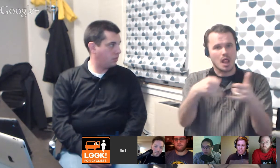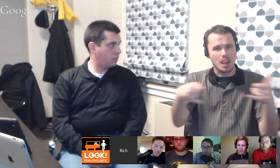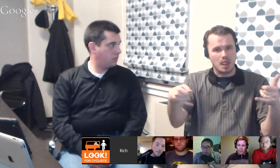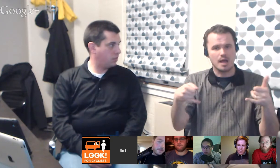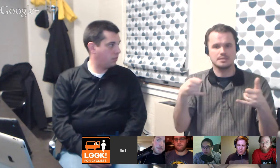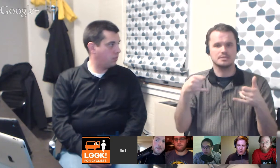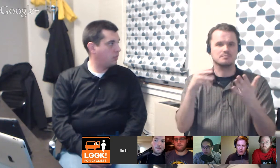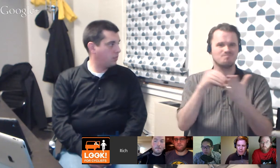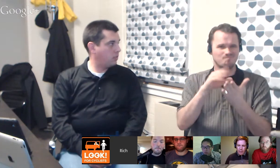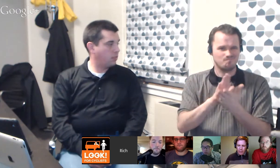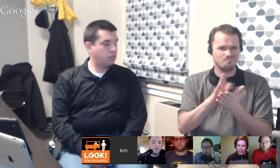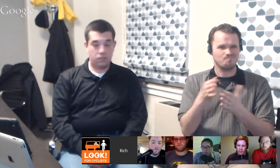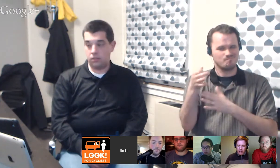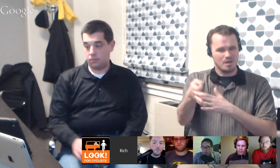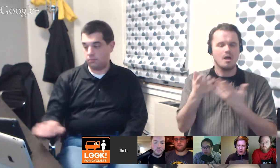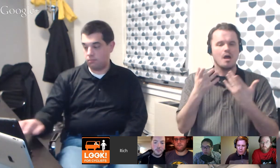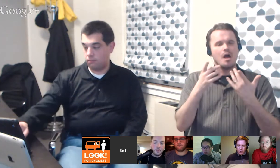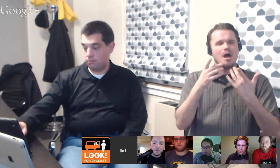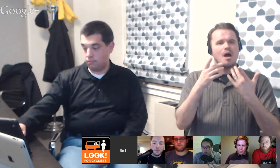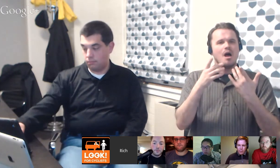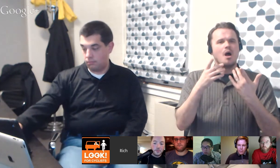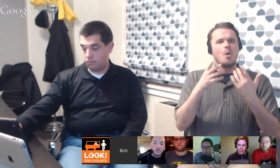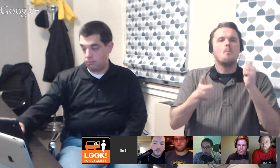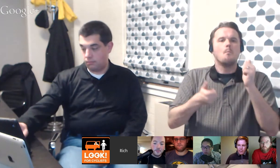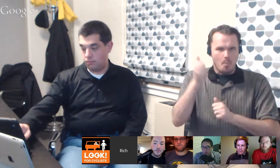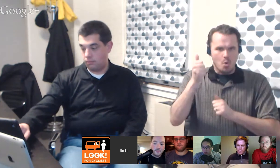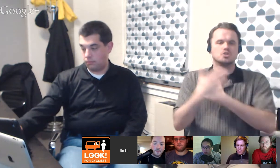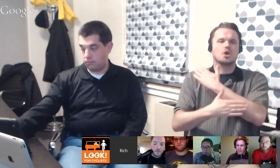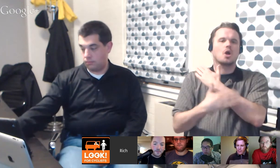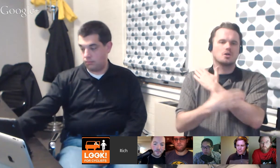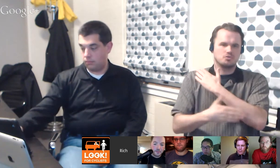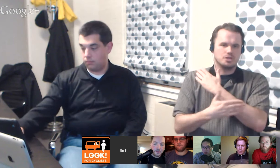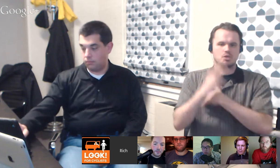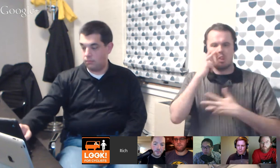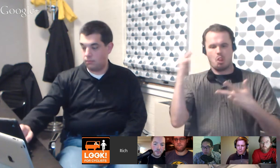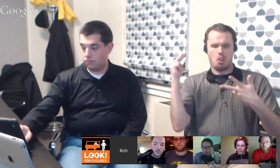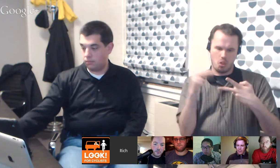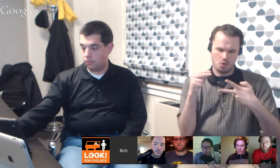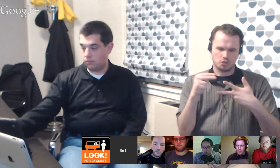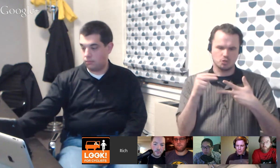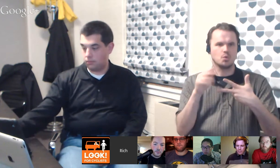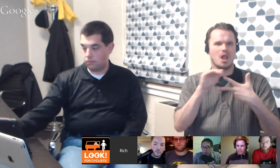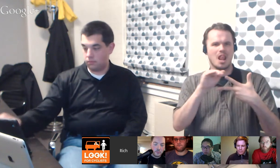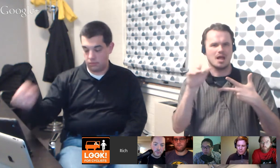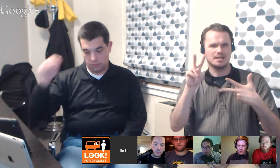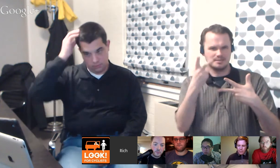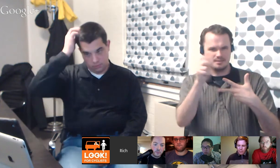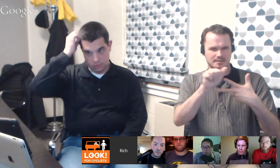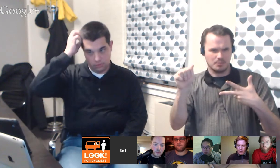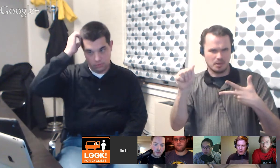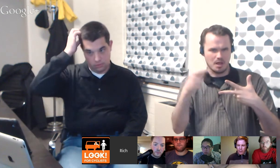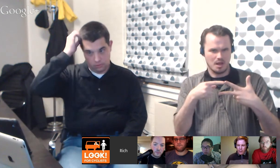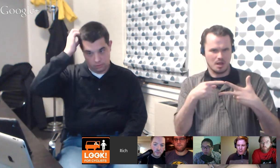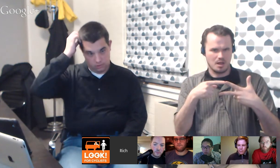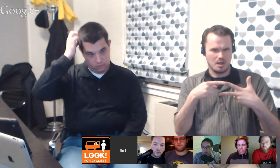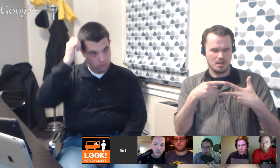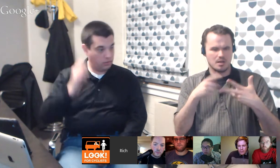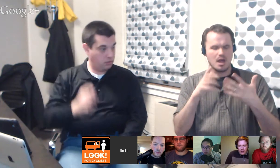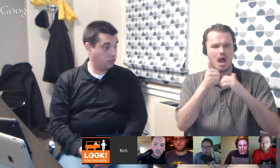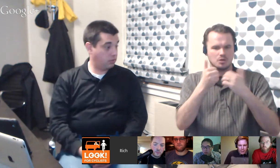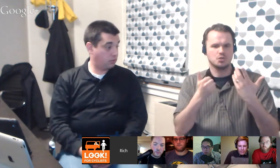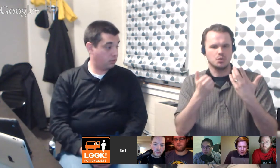but I would say by and large, a lot of the countries look to those guidelines as a way to you know, formulate their laws.